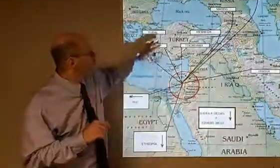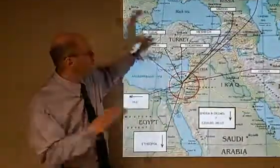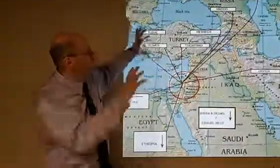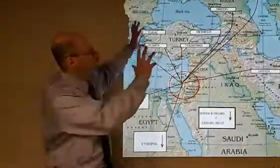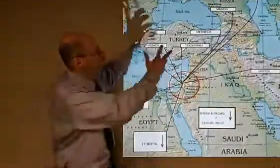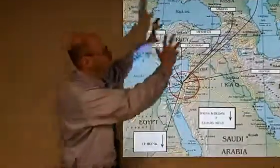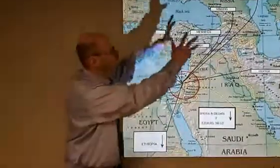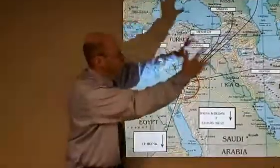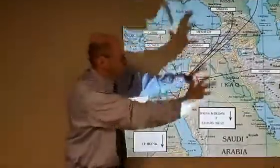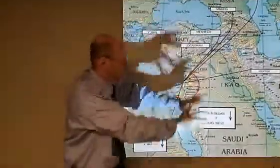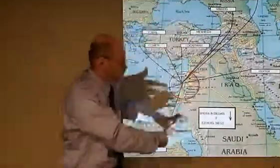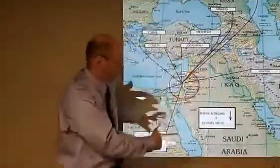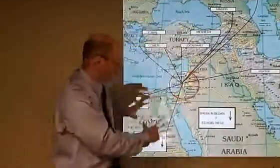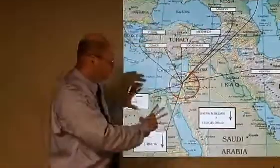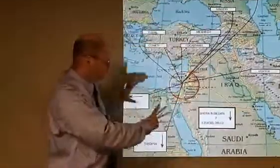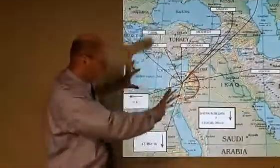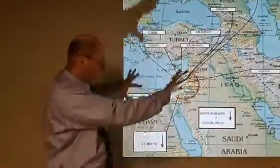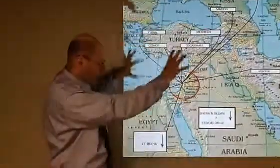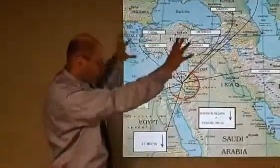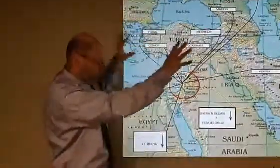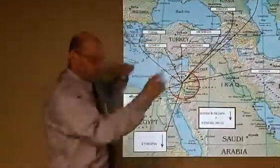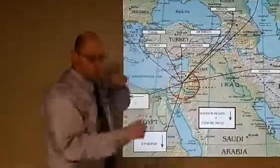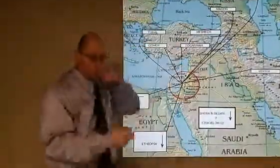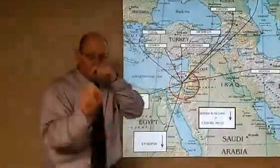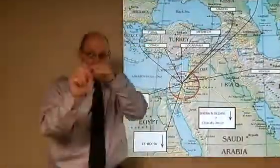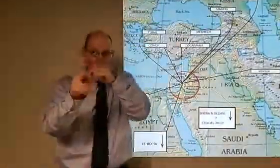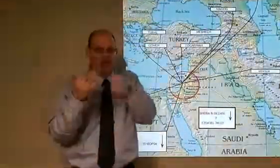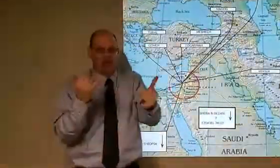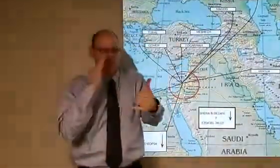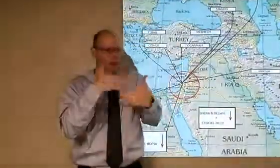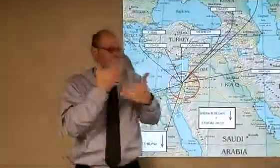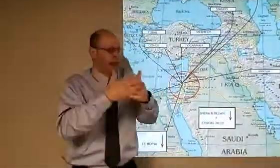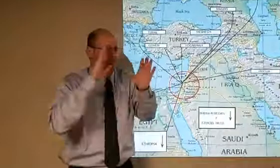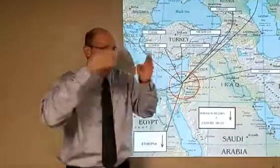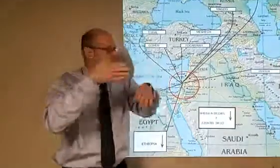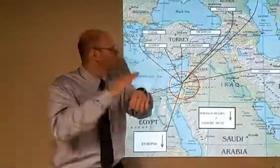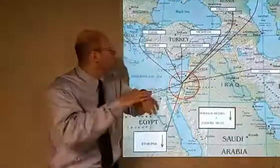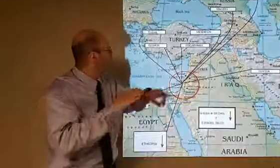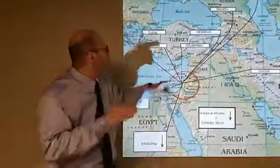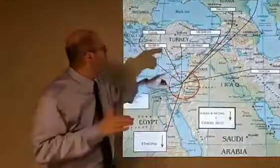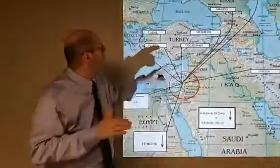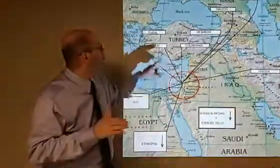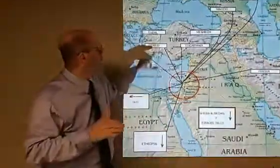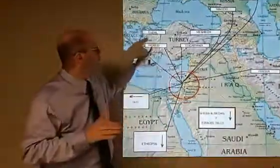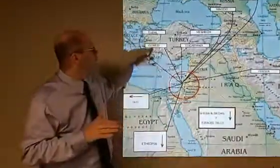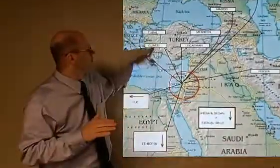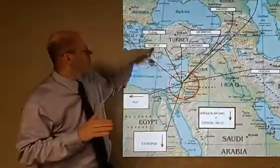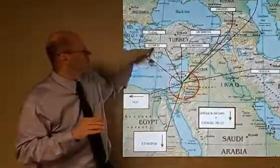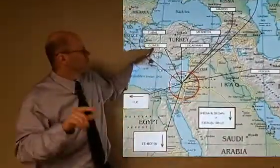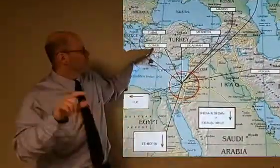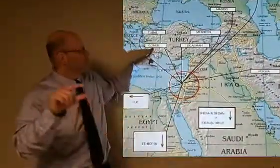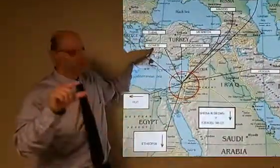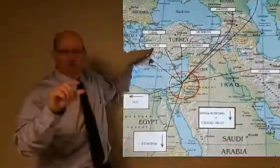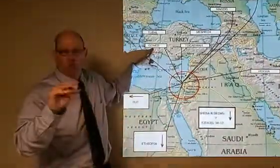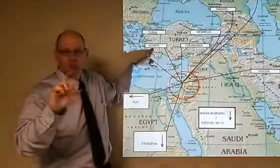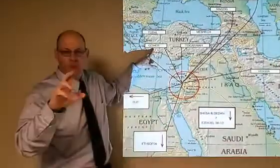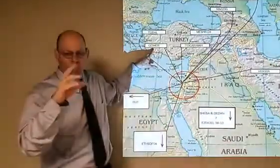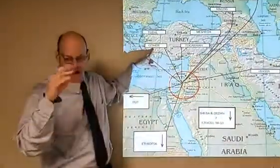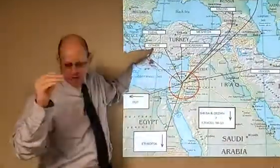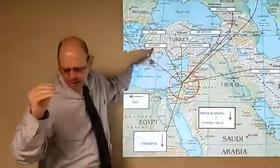middle, the red circle around it, and there's all these countries surrounding Israel. We were talking about the different ones. Here's